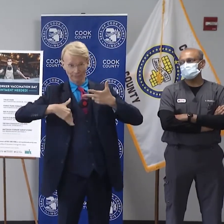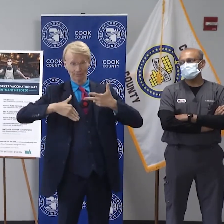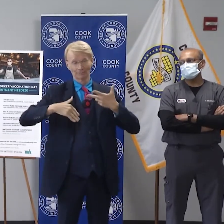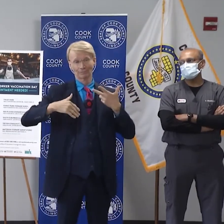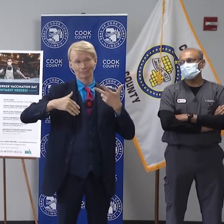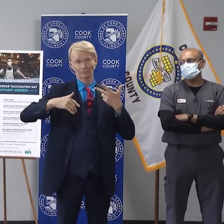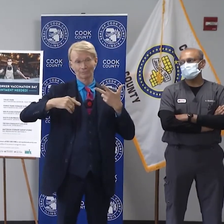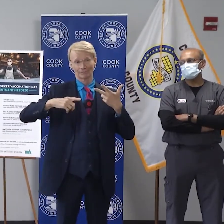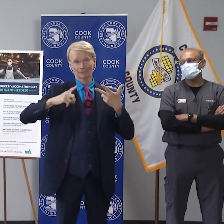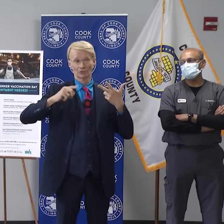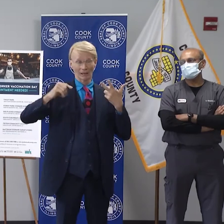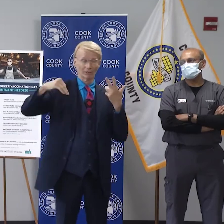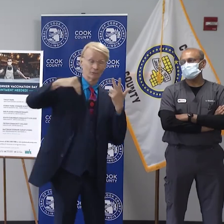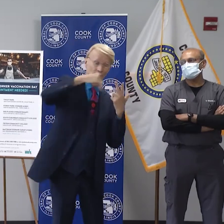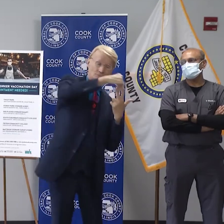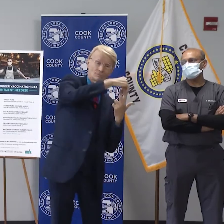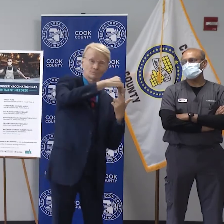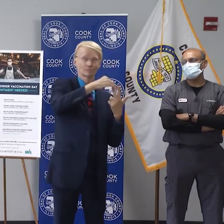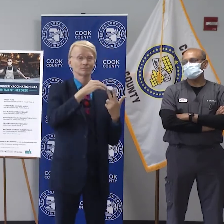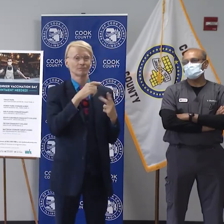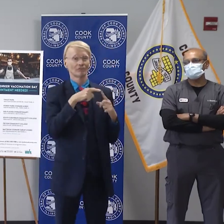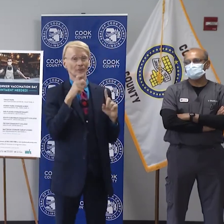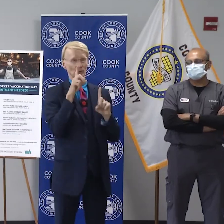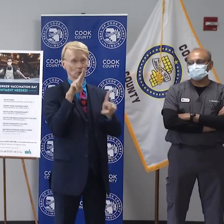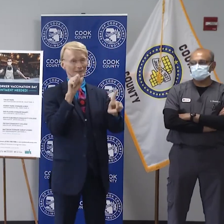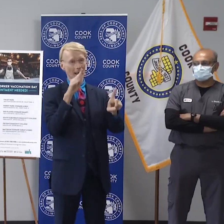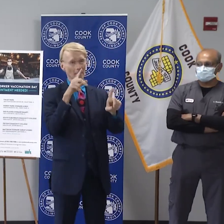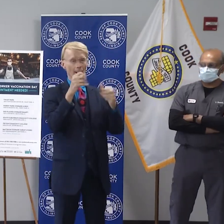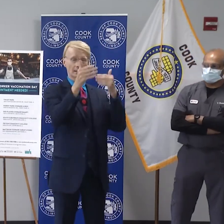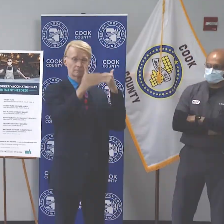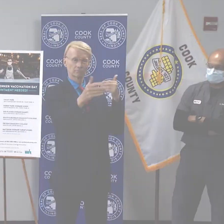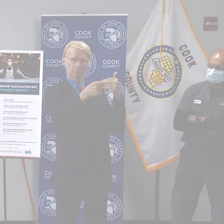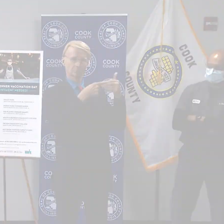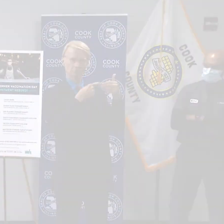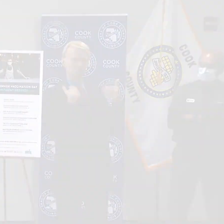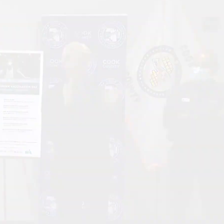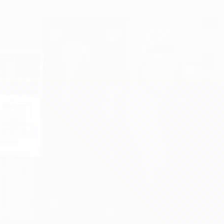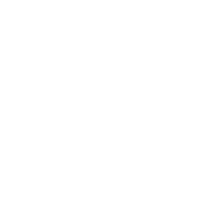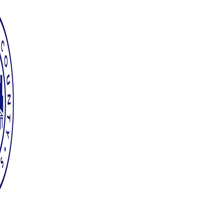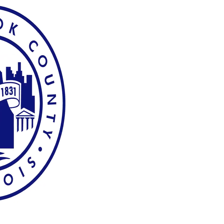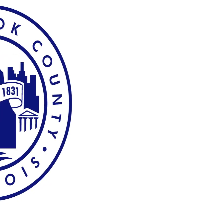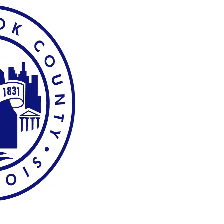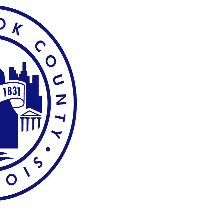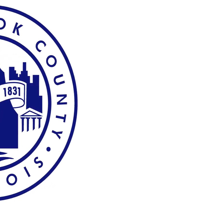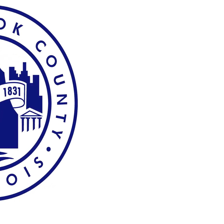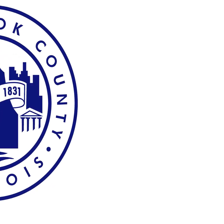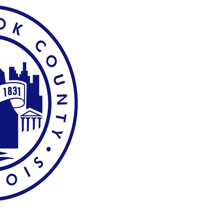down to downtown after DuSable. I thought it was a good idea then. I still think it's a good idea.